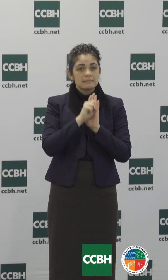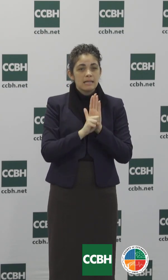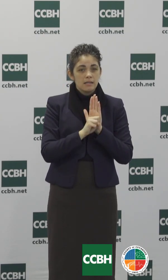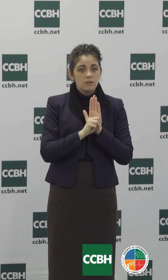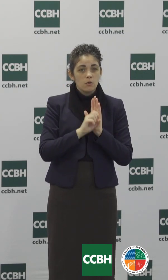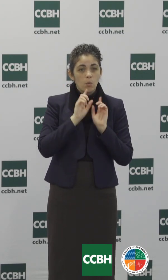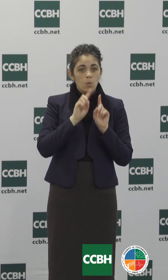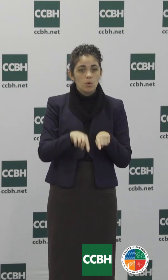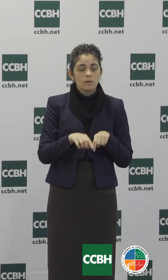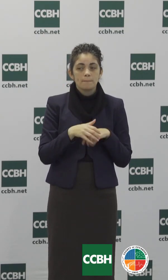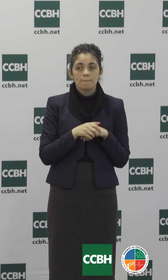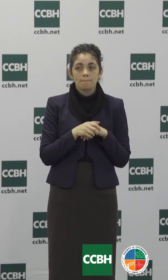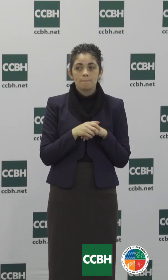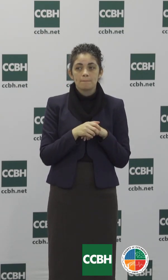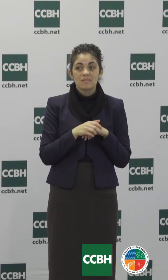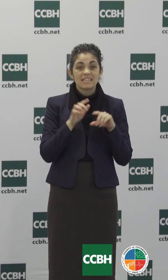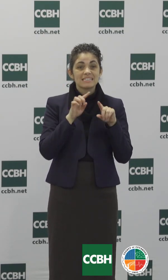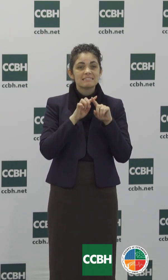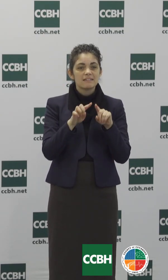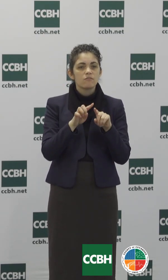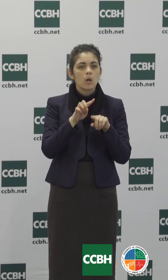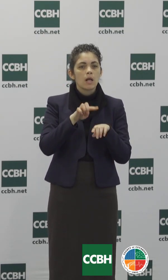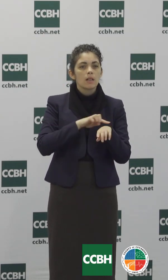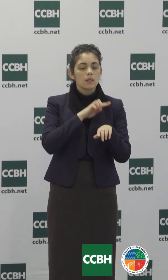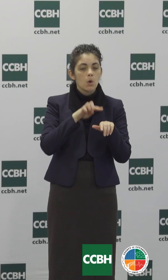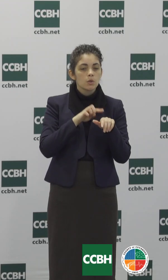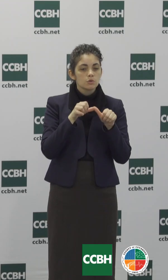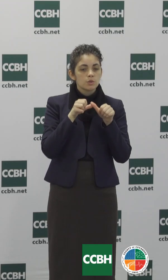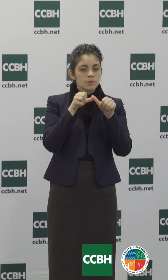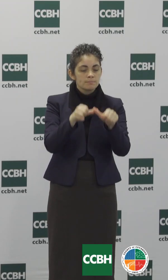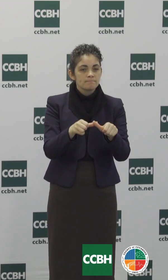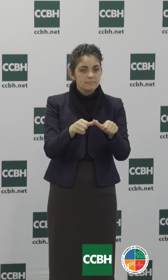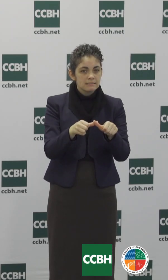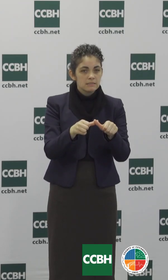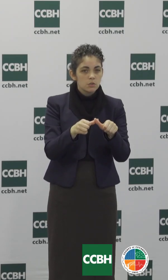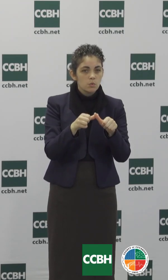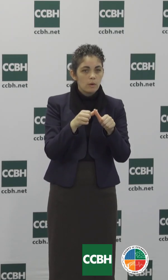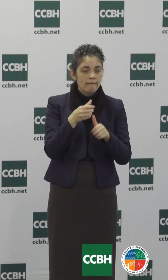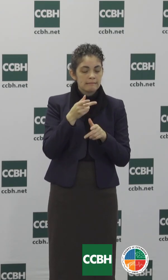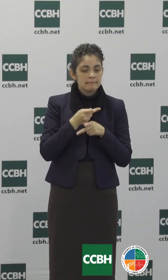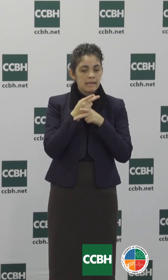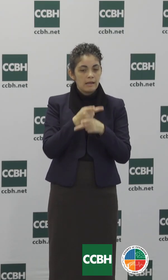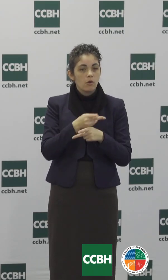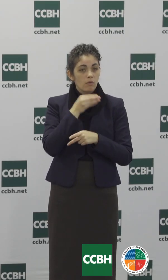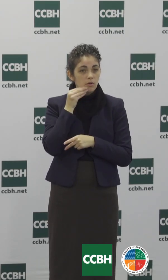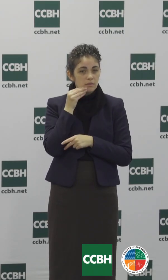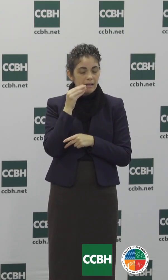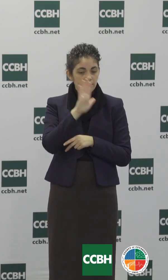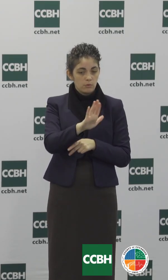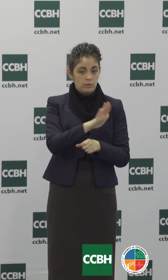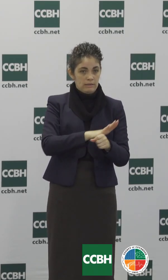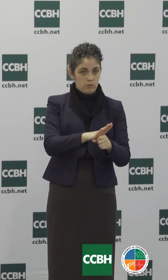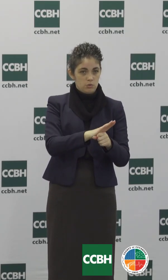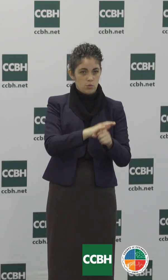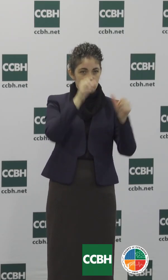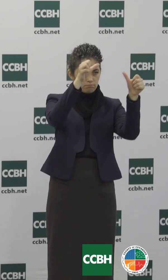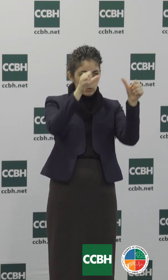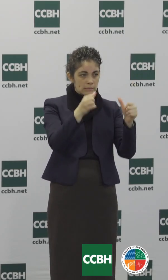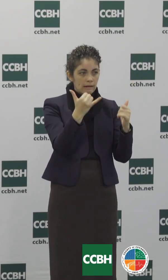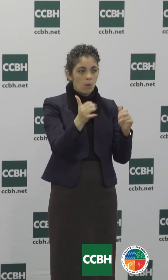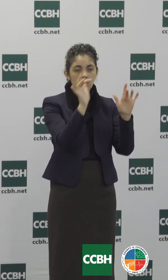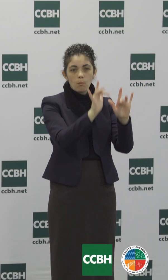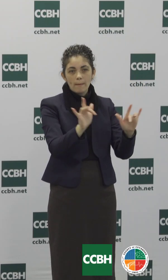Health has released a list of long-term care facilities that have experienced cases of COVID-19, and they're posting